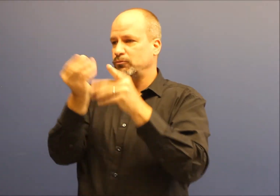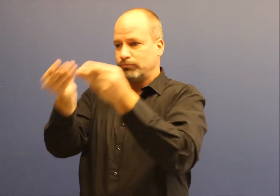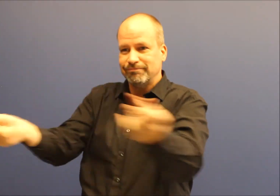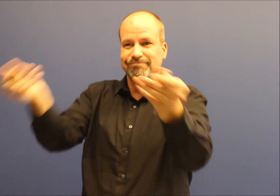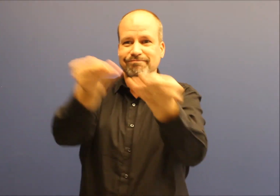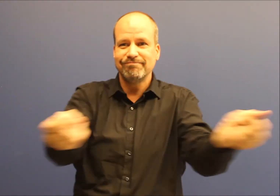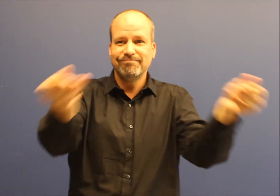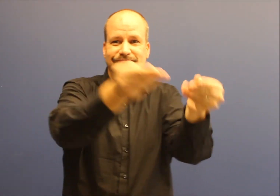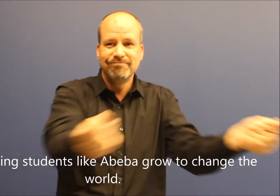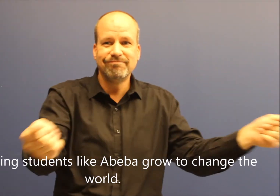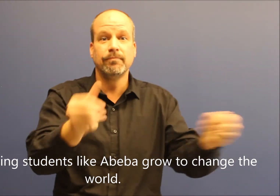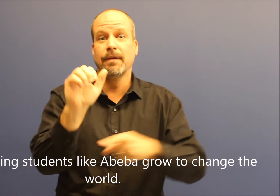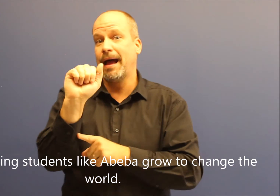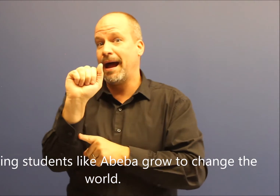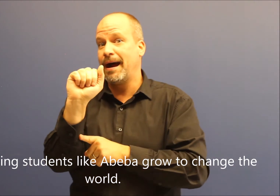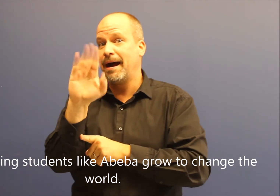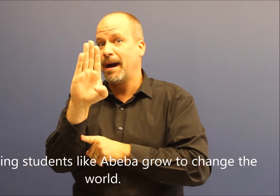and helping students like Abeba